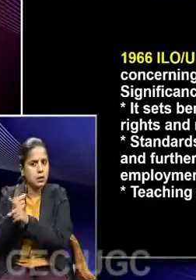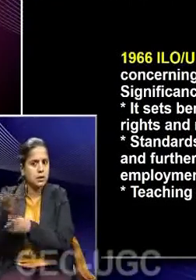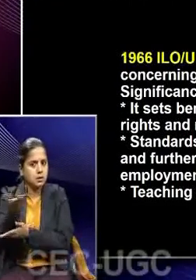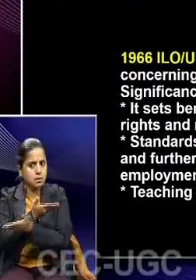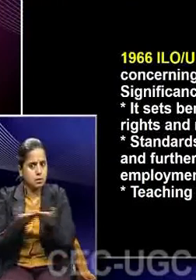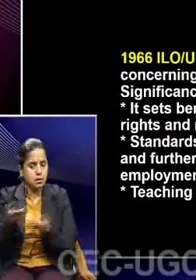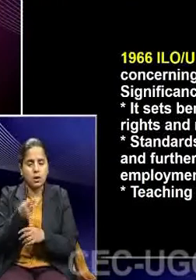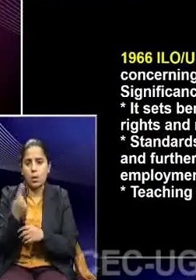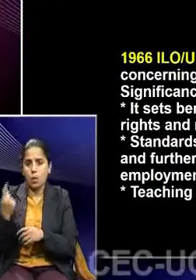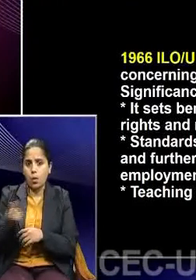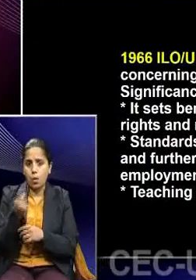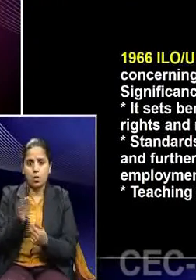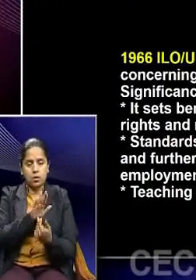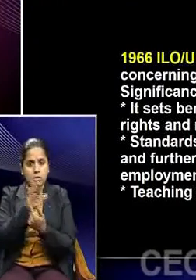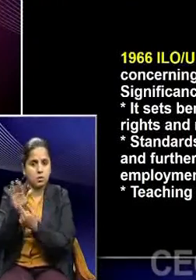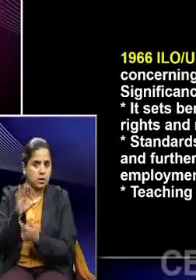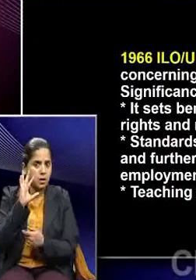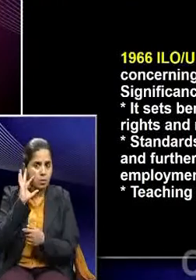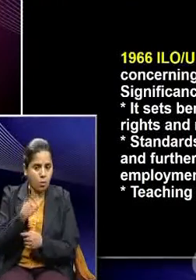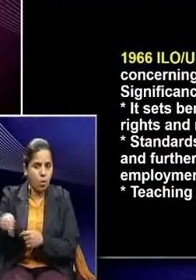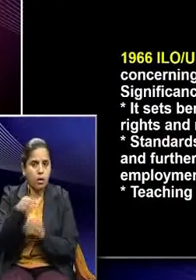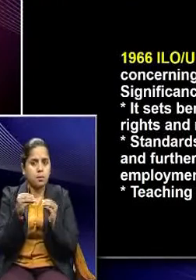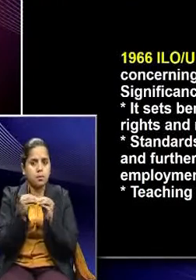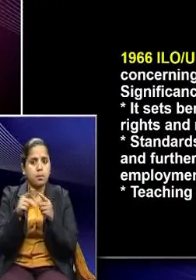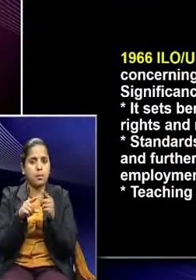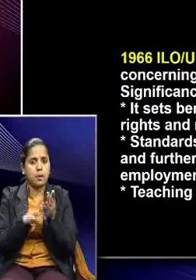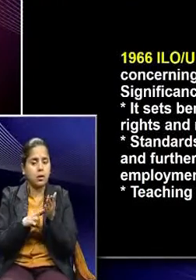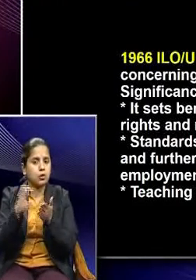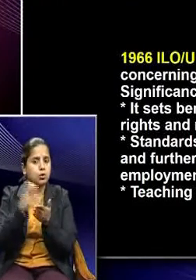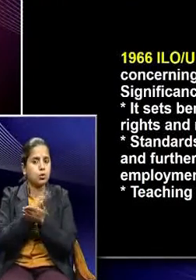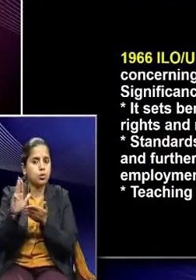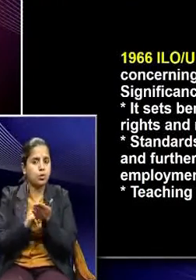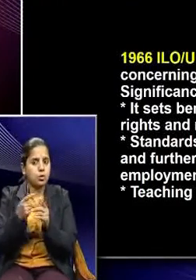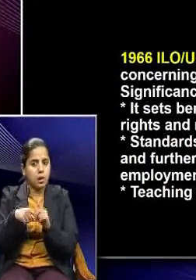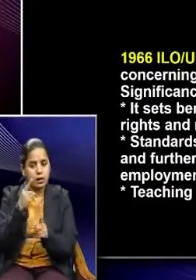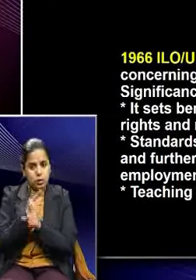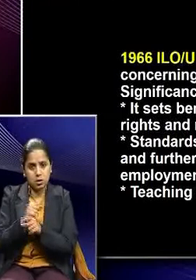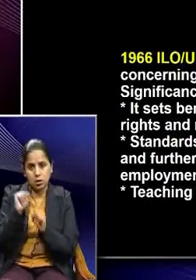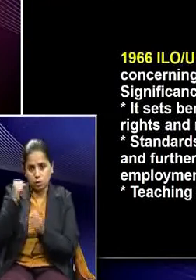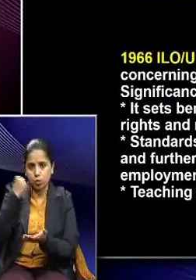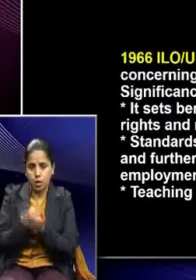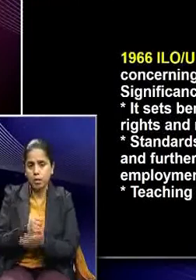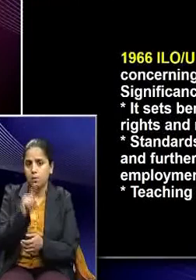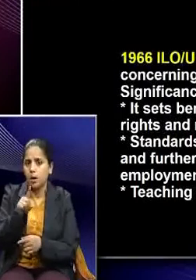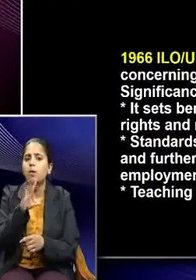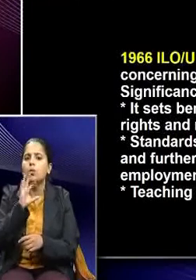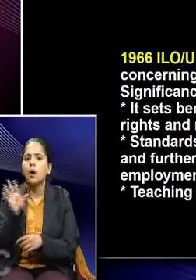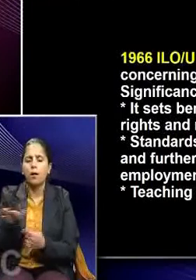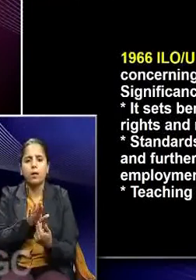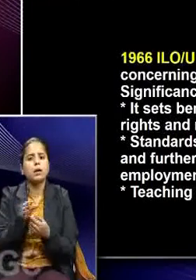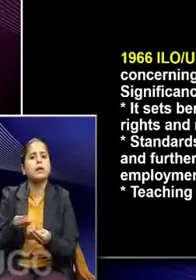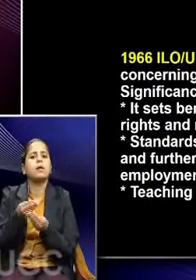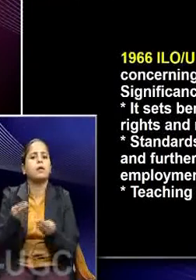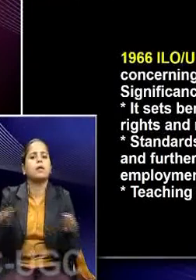not only presents an important benchmark about the rights of teachers, but it also gives us into